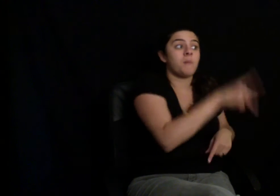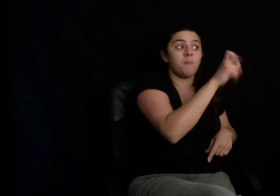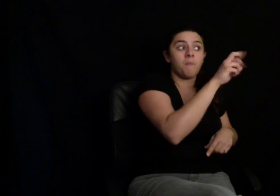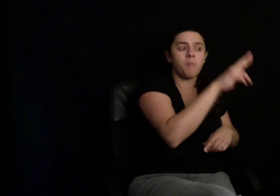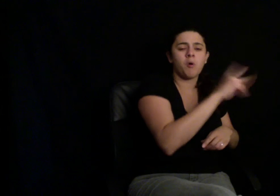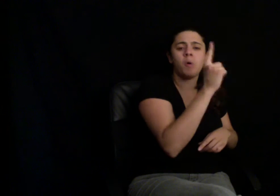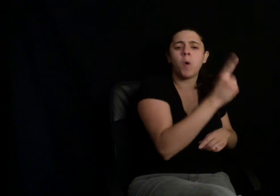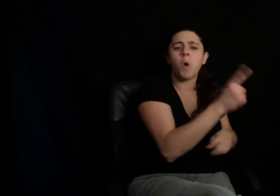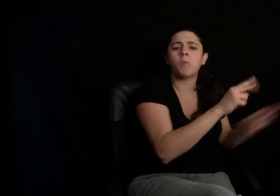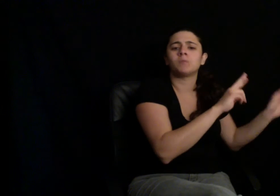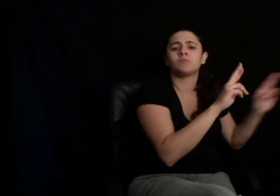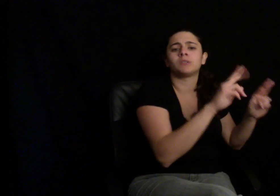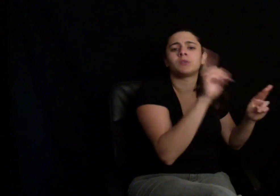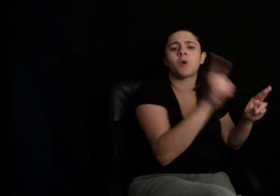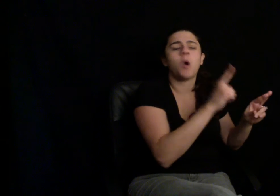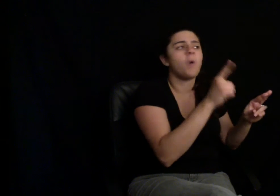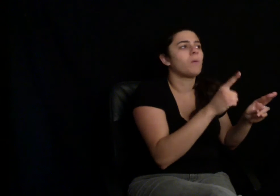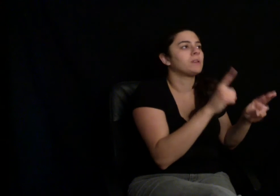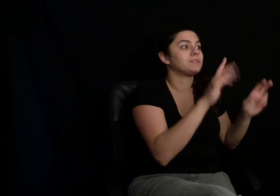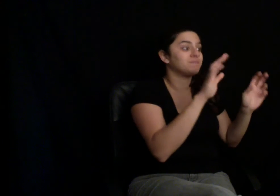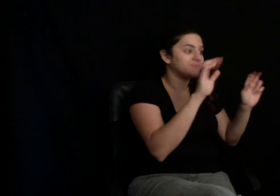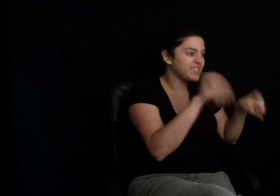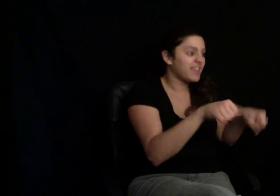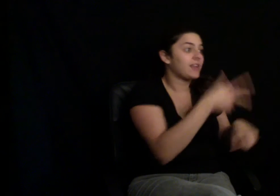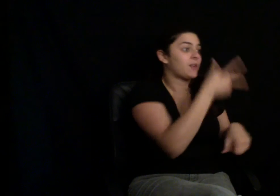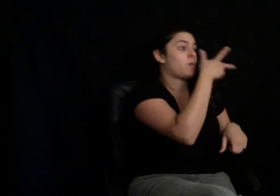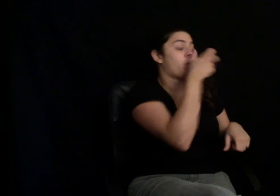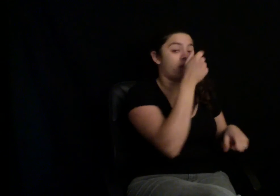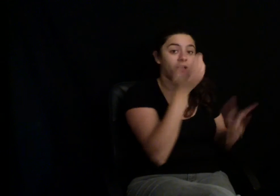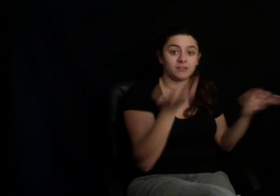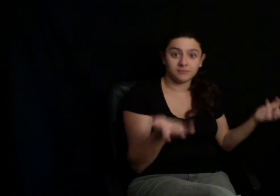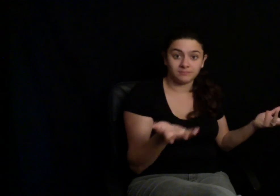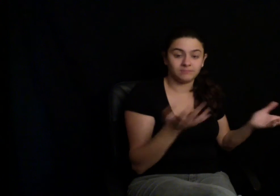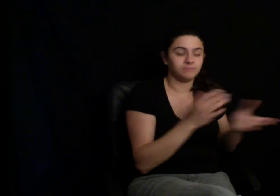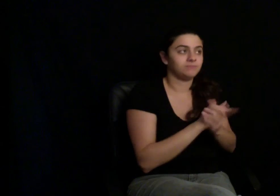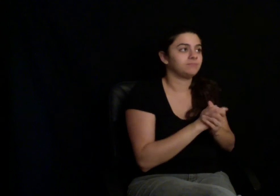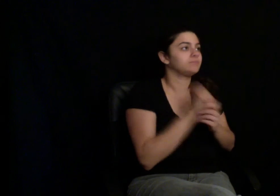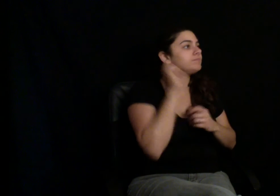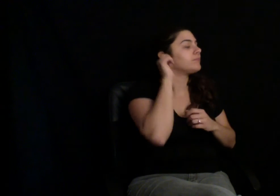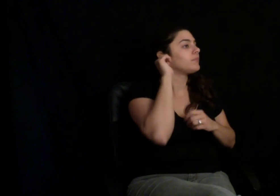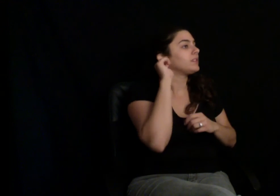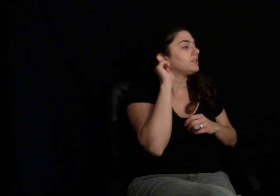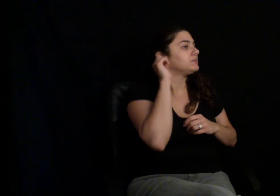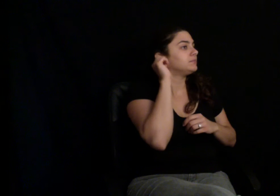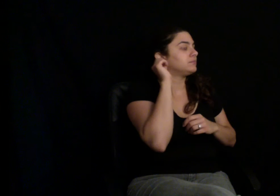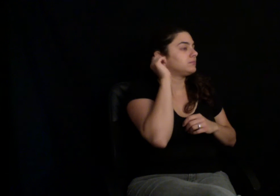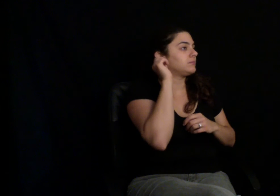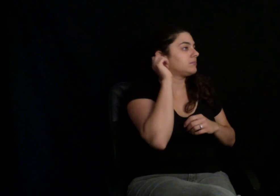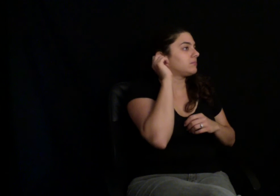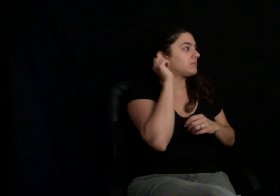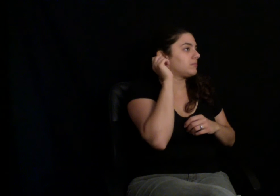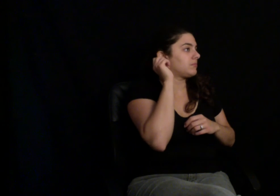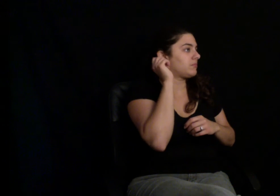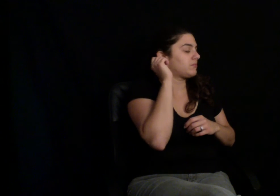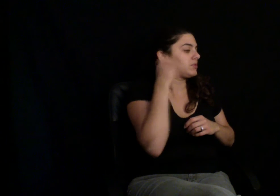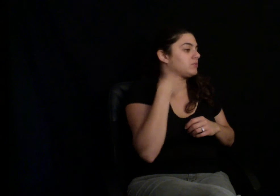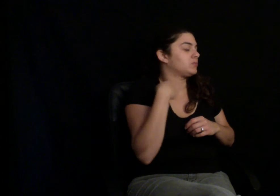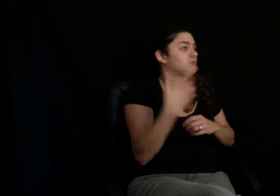always ever escalating. You could get exactly what you want. So I founded NoFap originally as a place for people to